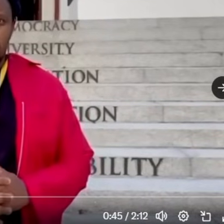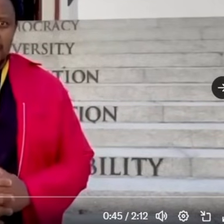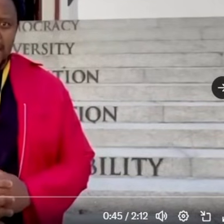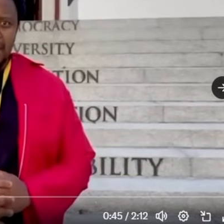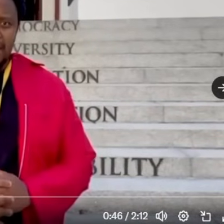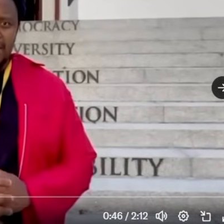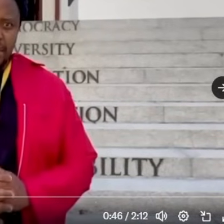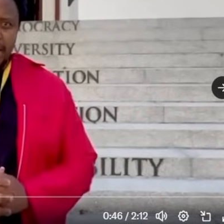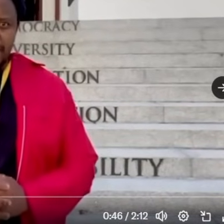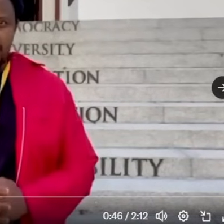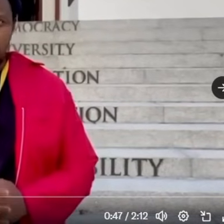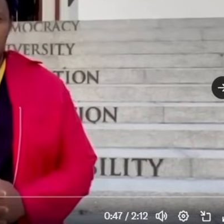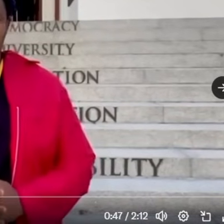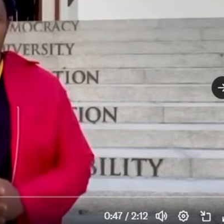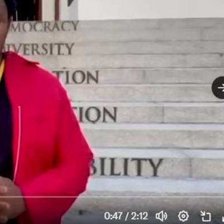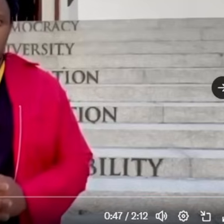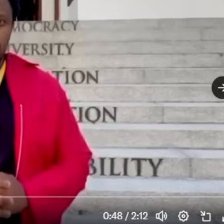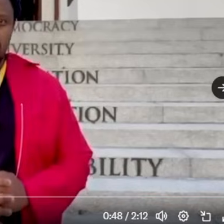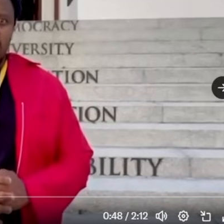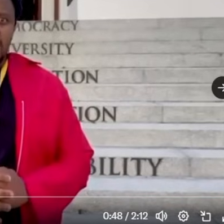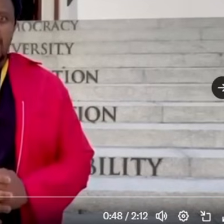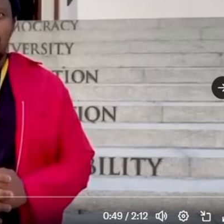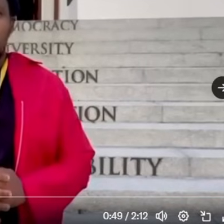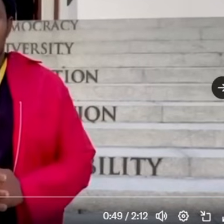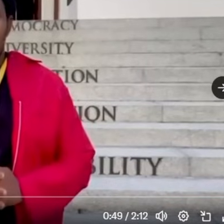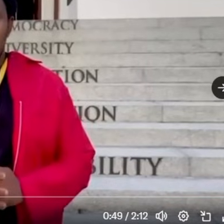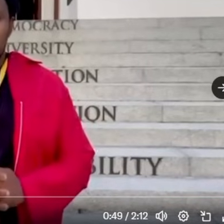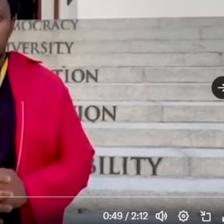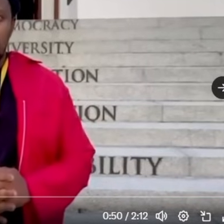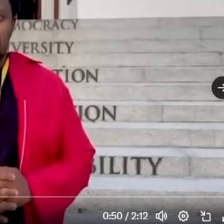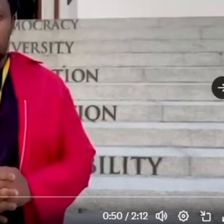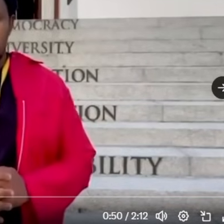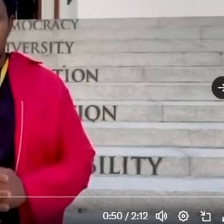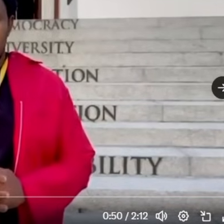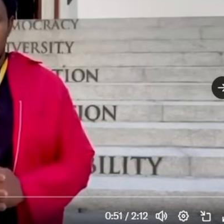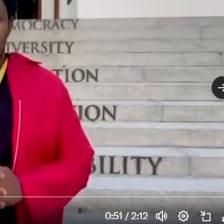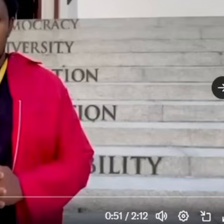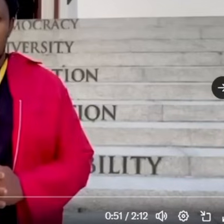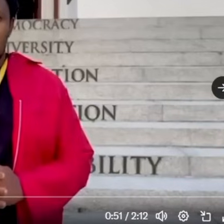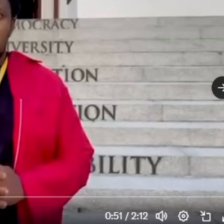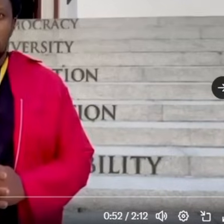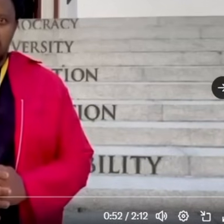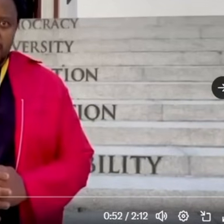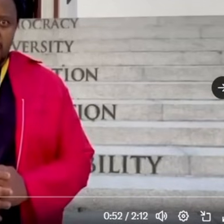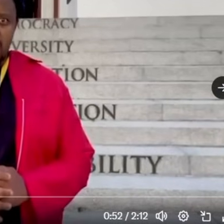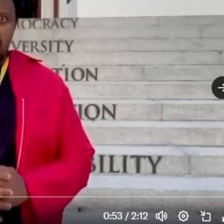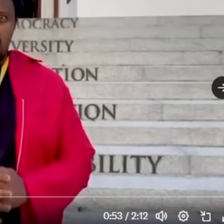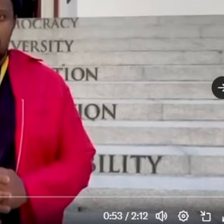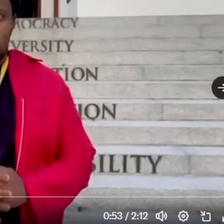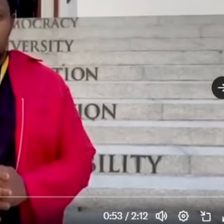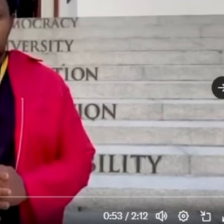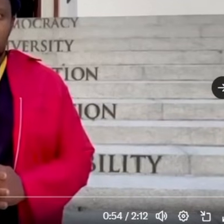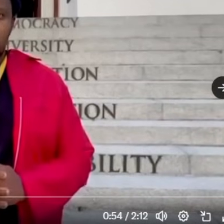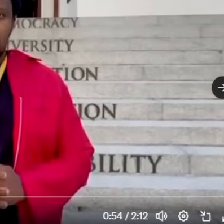for his own personal benefit and the benefit of those associated to him. The other important factor that we've reported to the ethics registrar